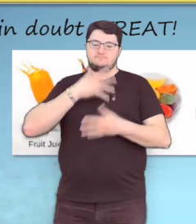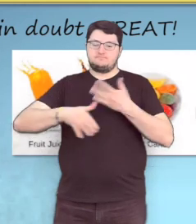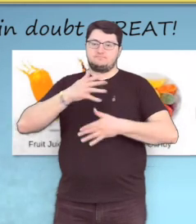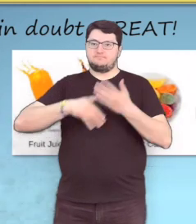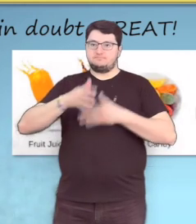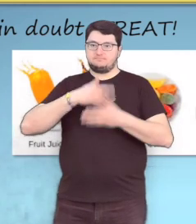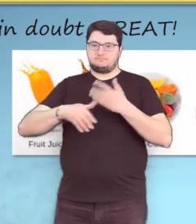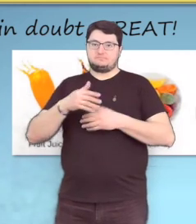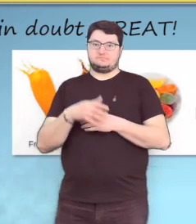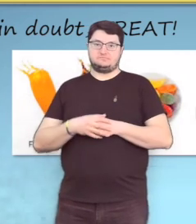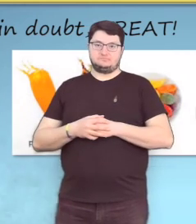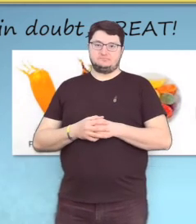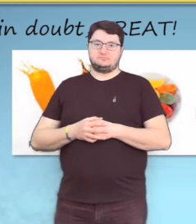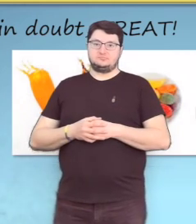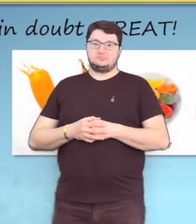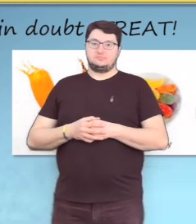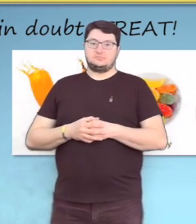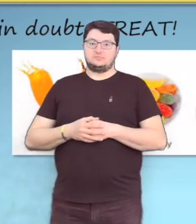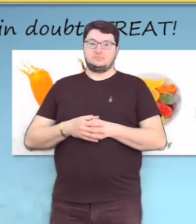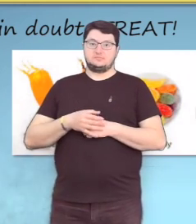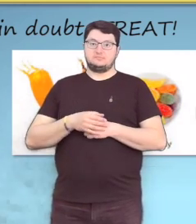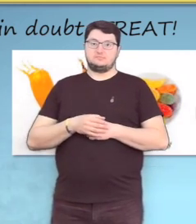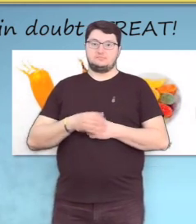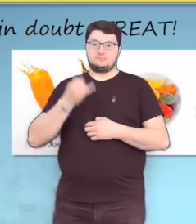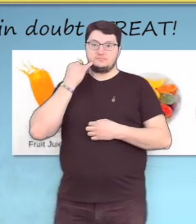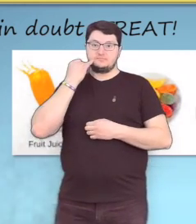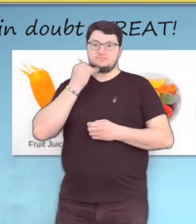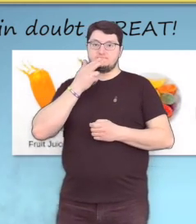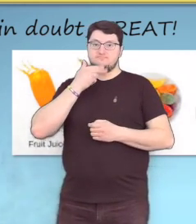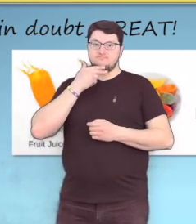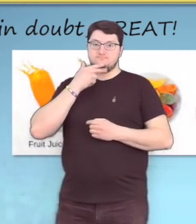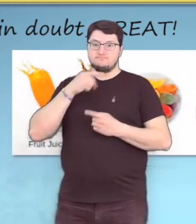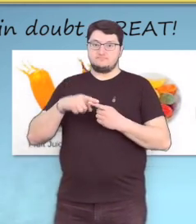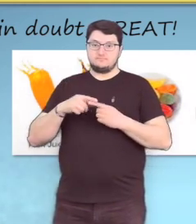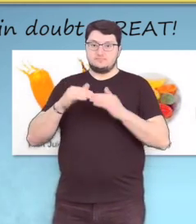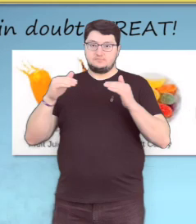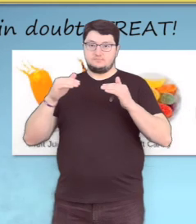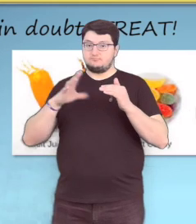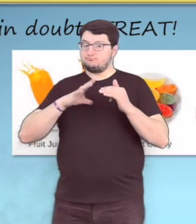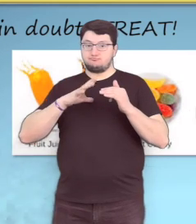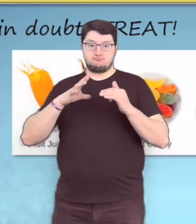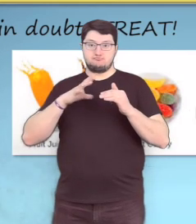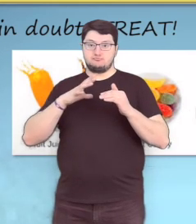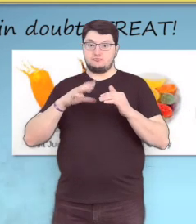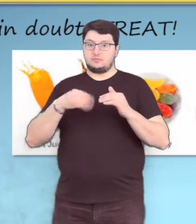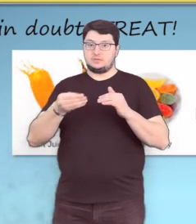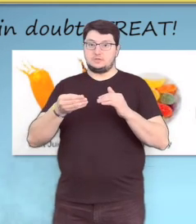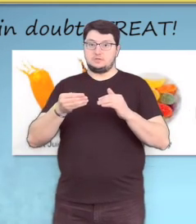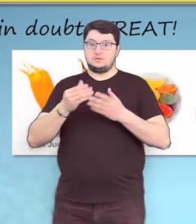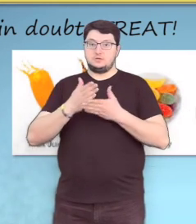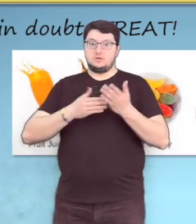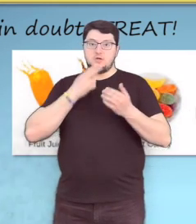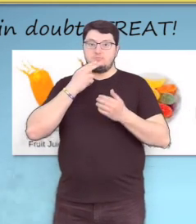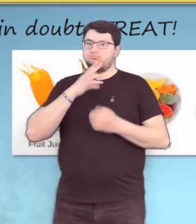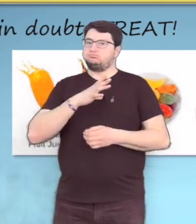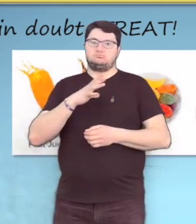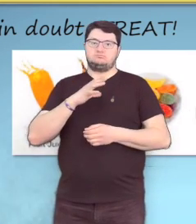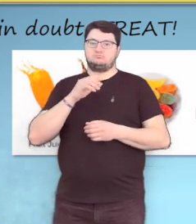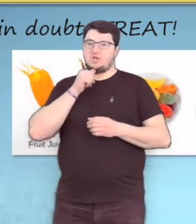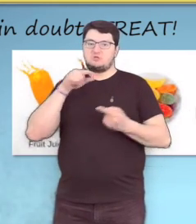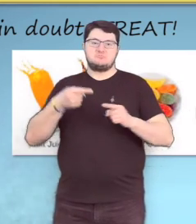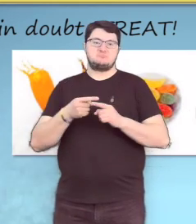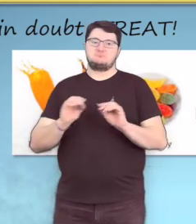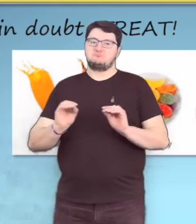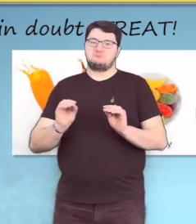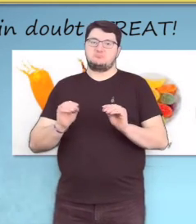sugar. The potential of eating extra sugar when their blood glucose is not low will not harm them. However,